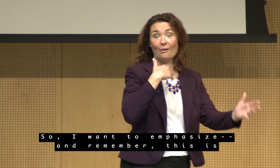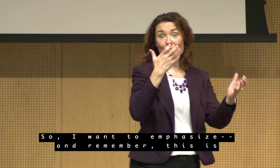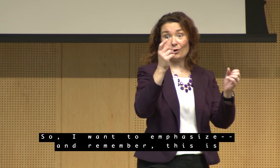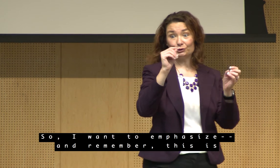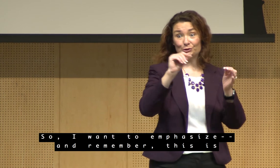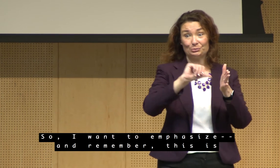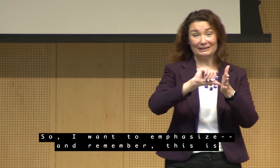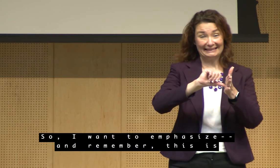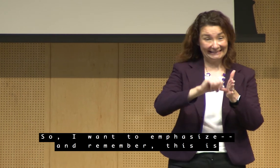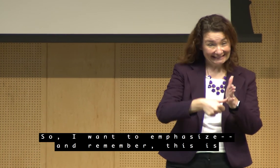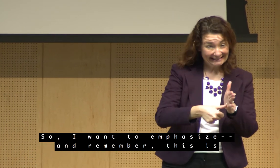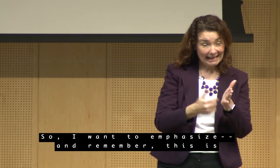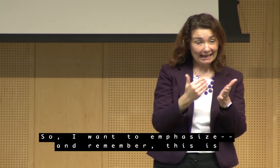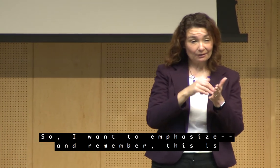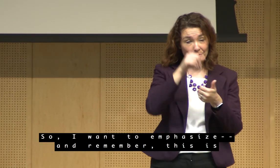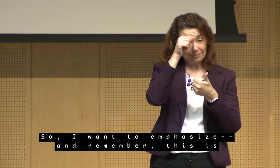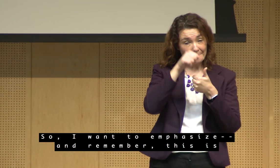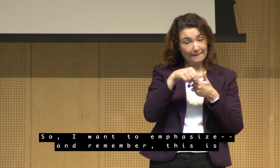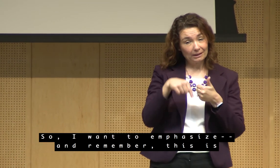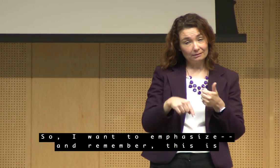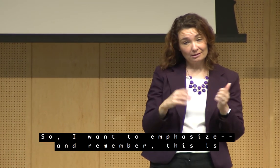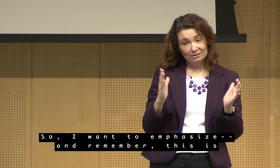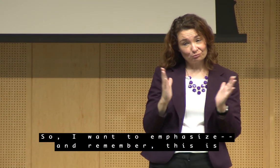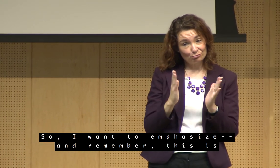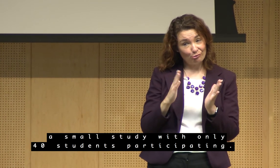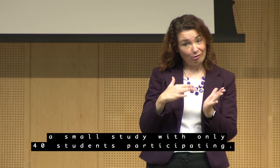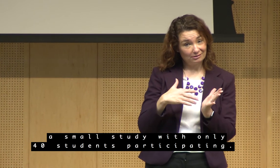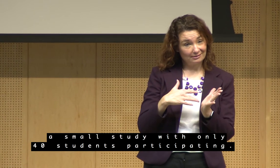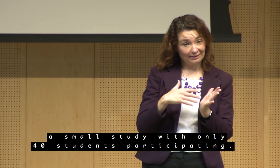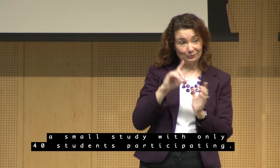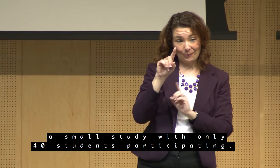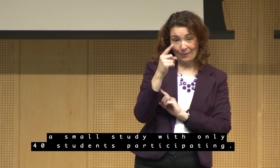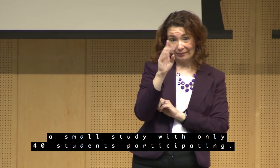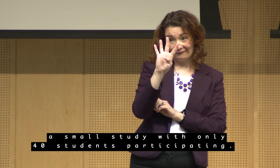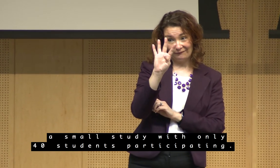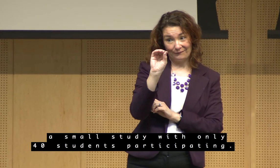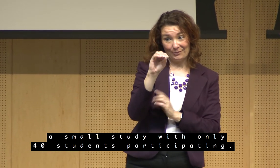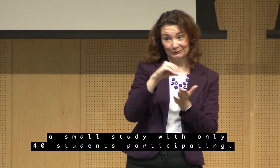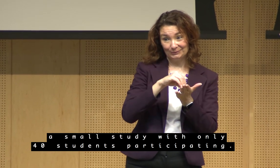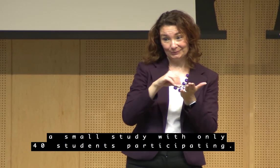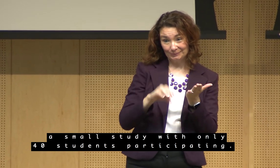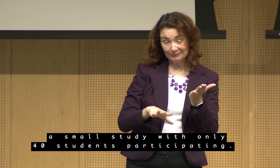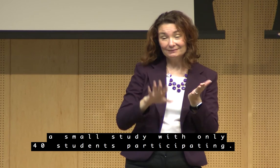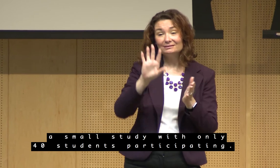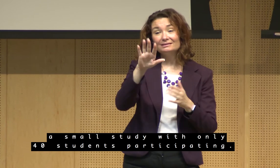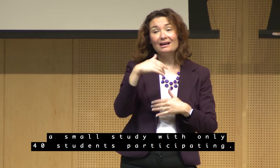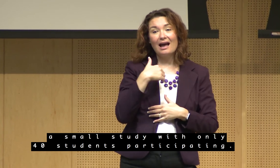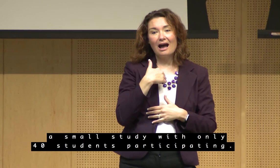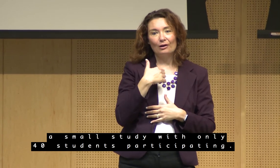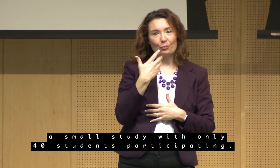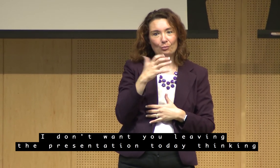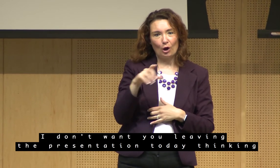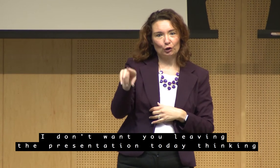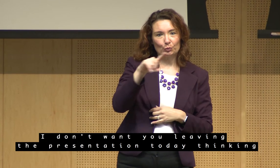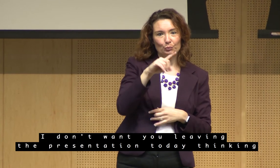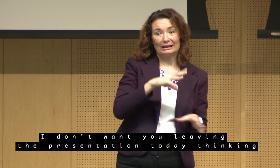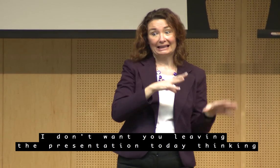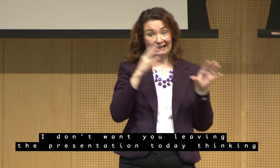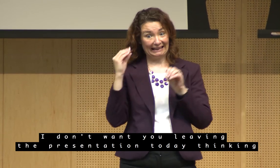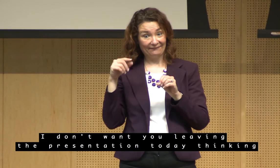So I want to emphasize, and remember, this is a small study with only 40 students participating. I don't want you leaving